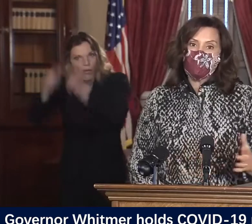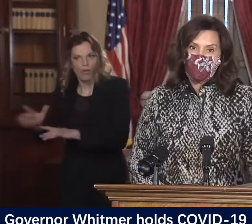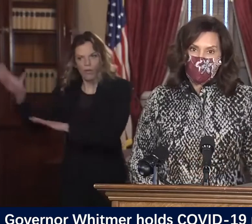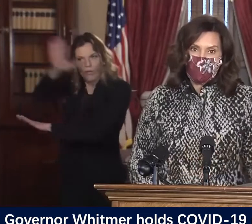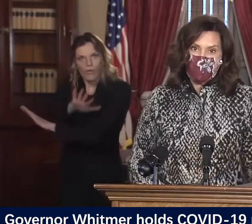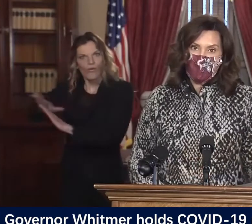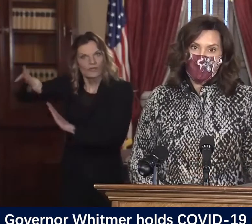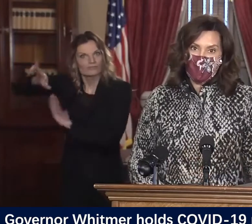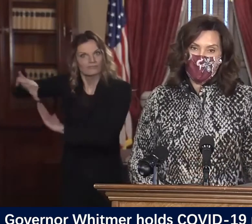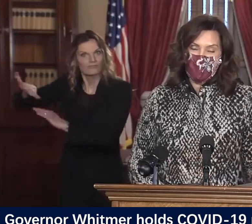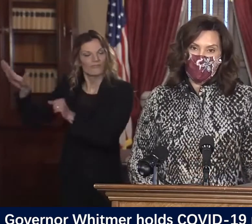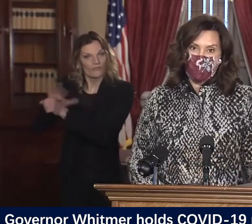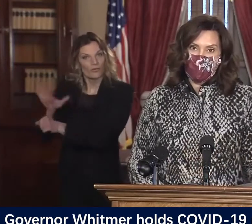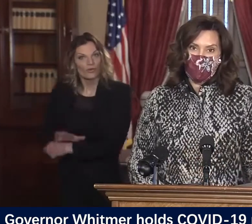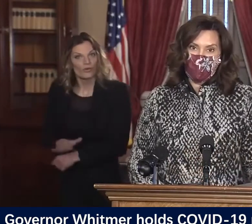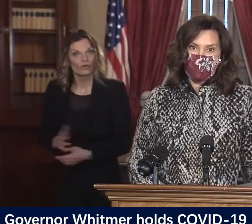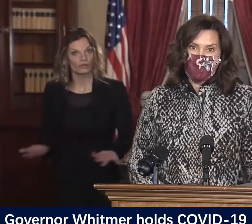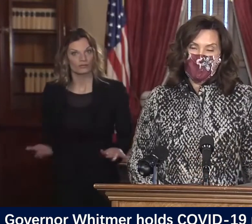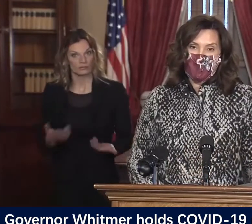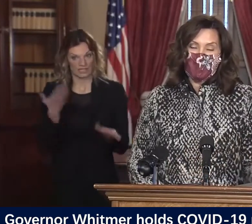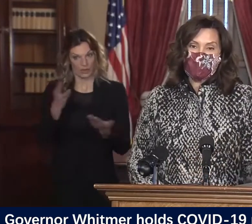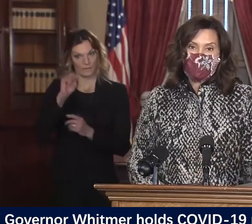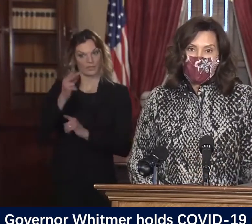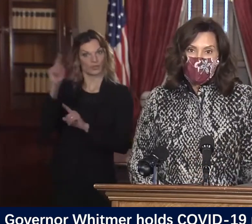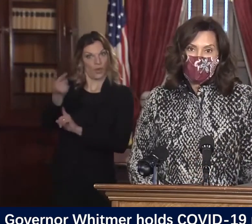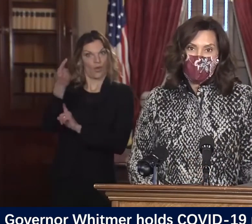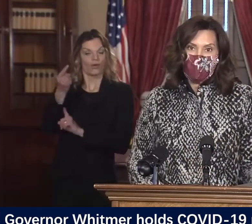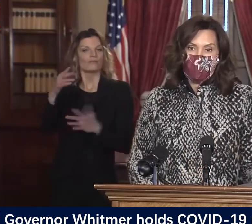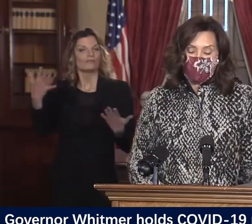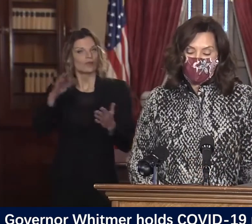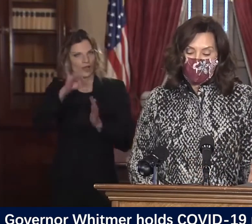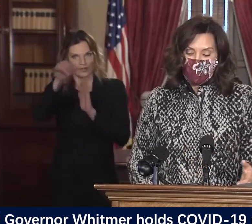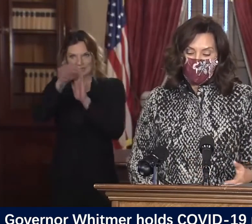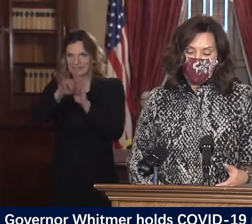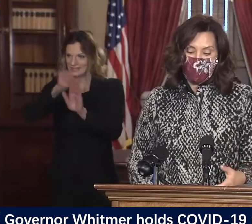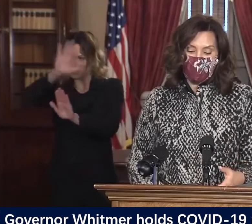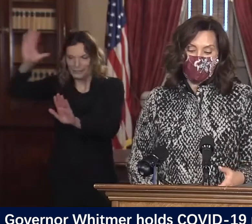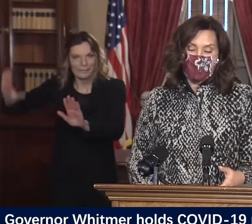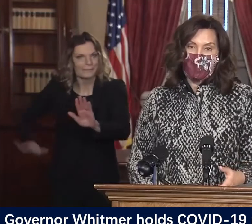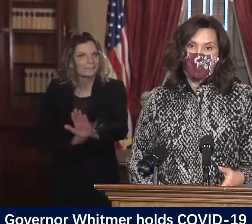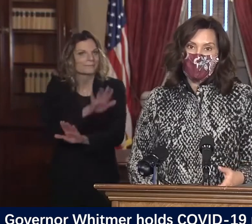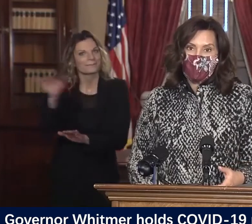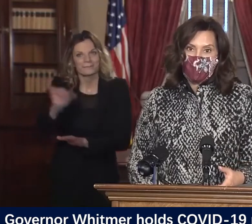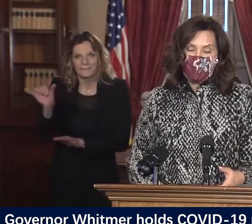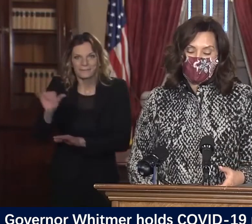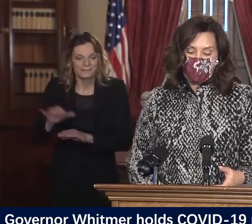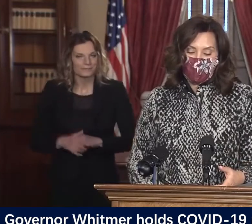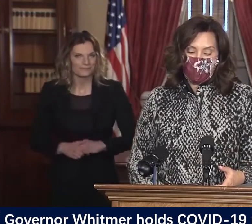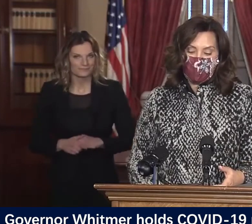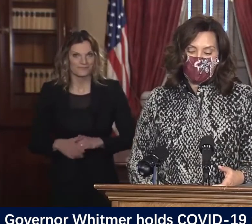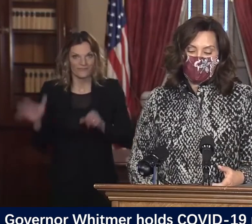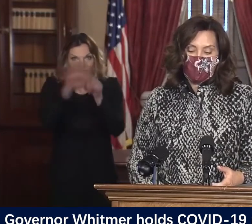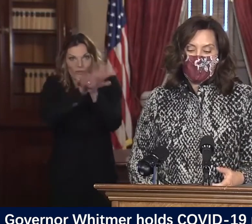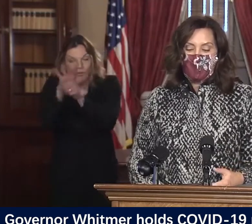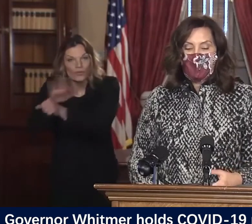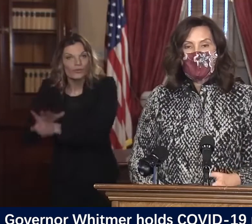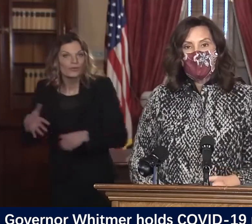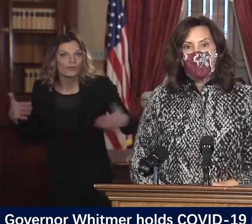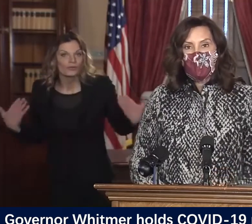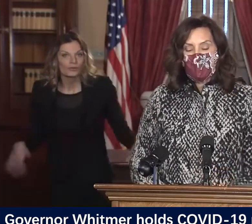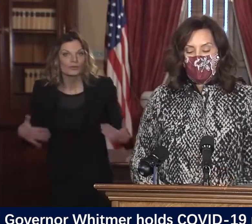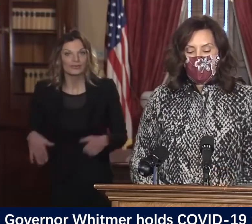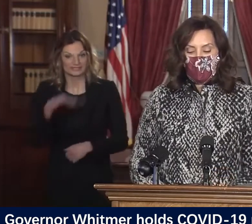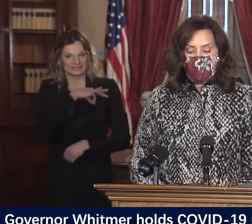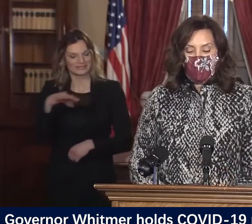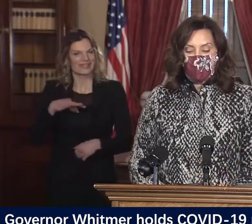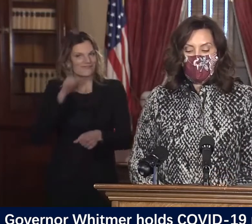the country are all filling up. And staffing capabilities everywhere are very limited.